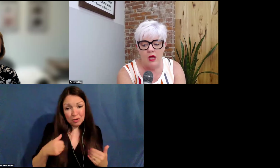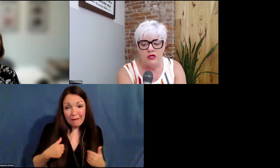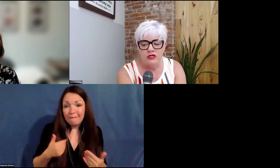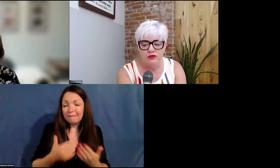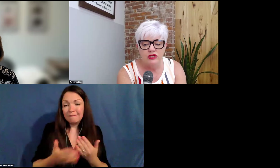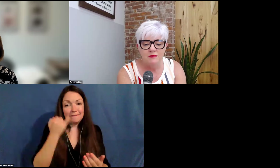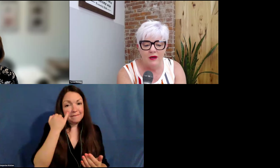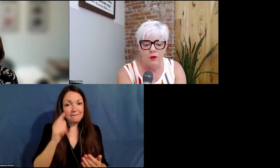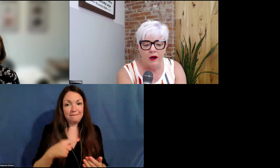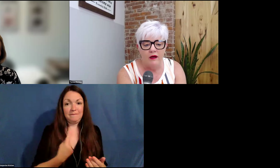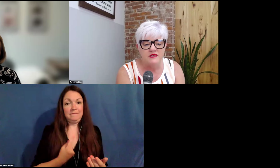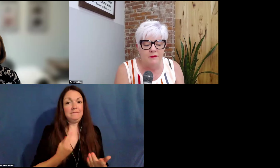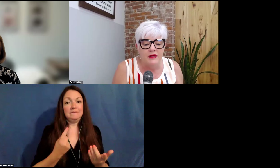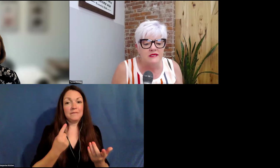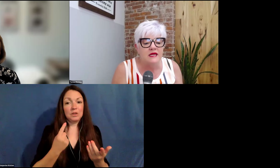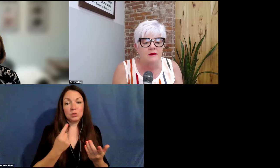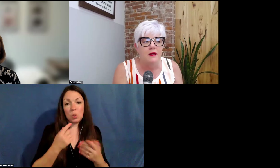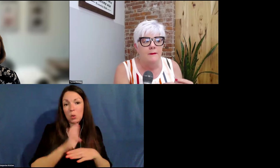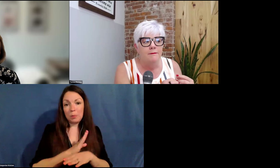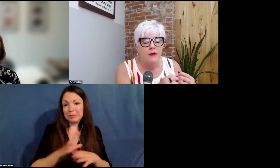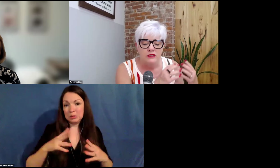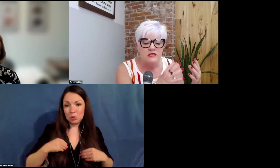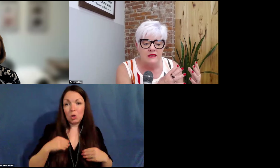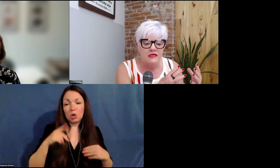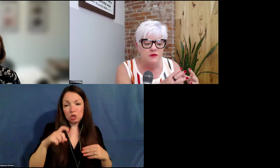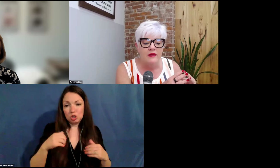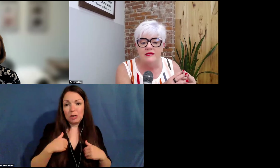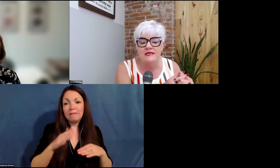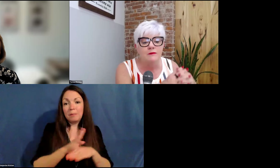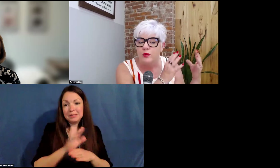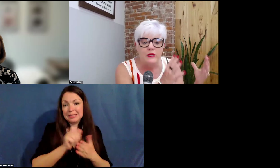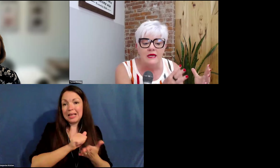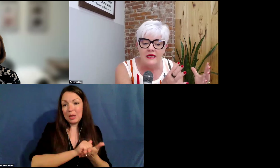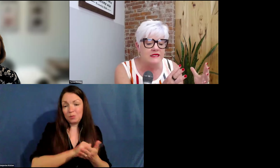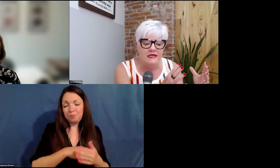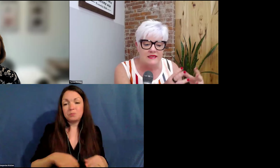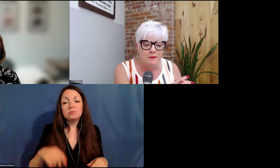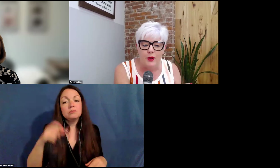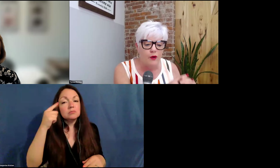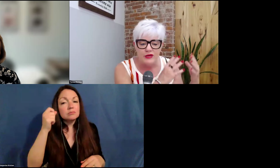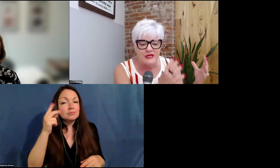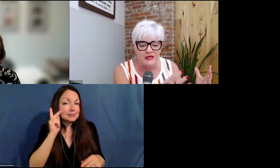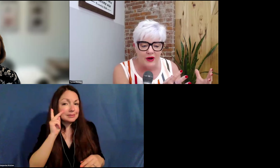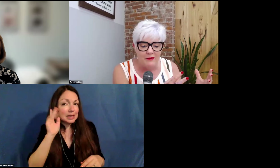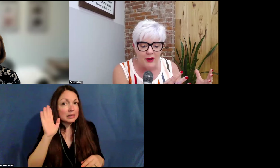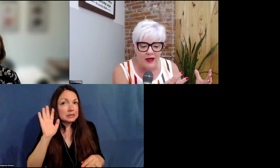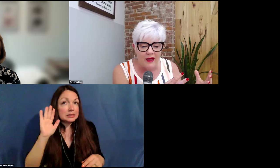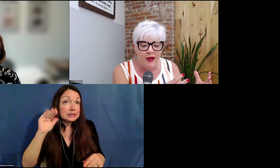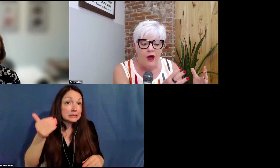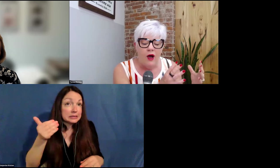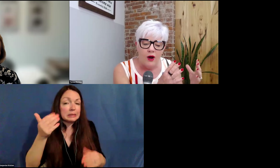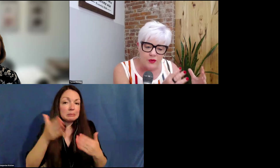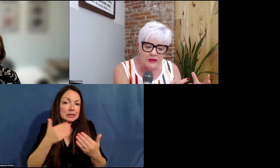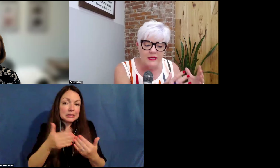solopreneur. So just be aware of some things that, I'll just say it this way, that seem really easy and simple. Oh, this is a great